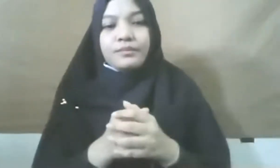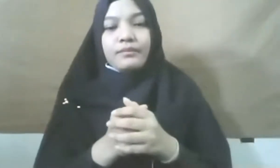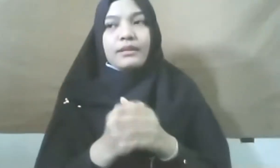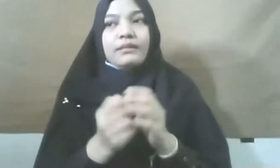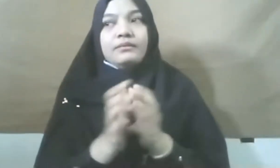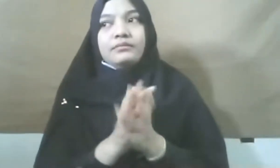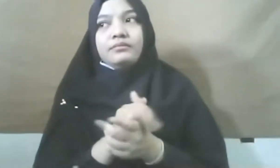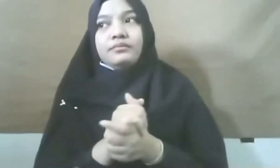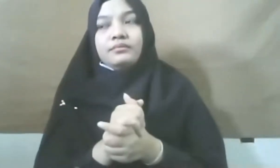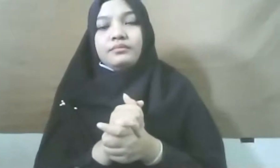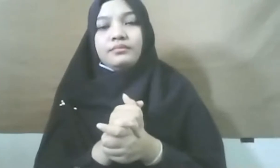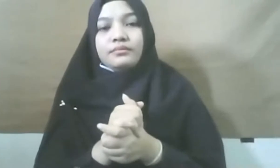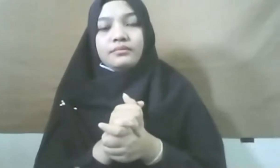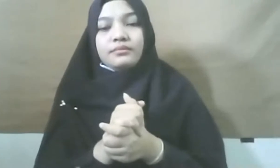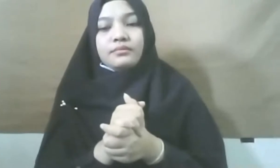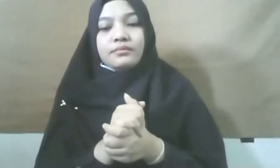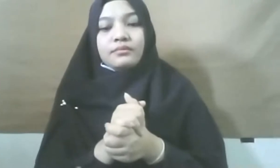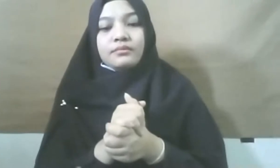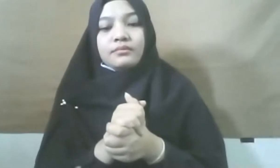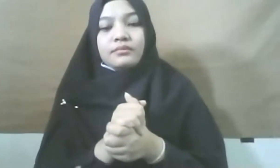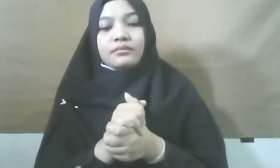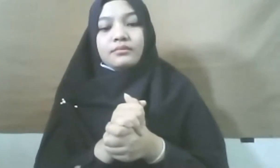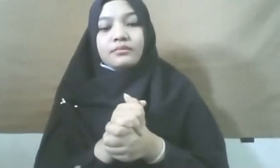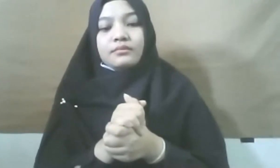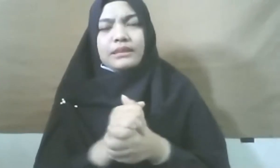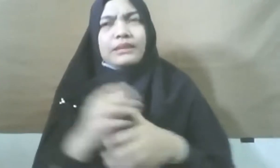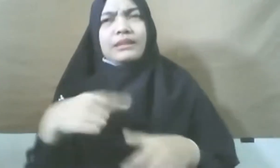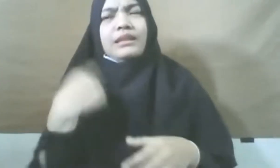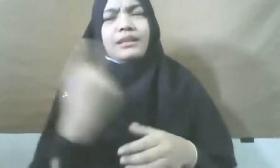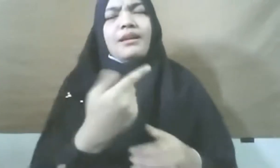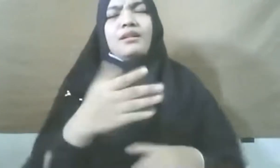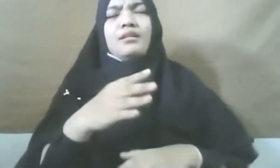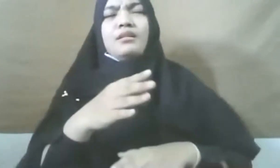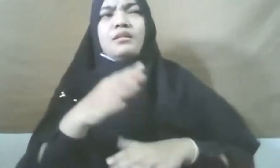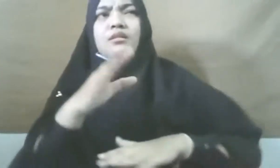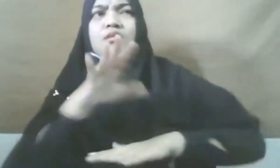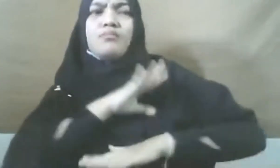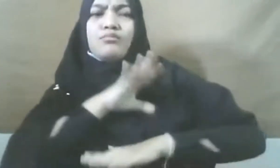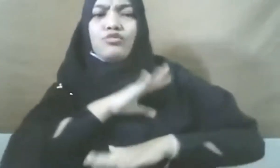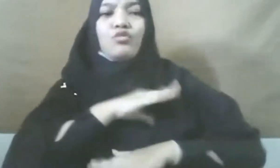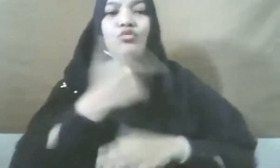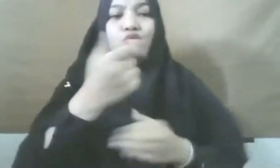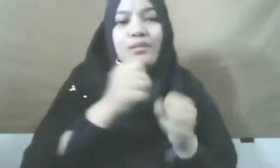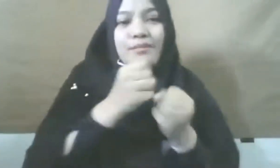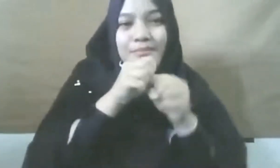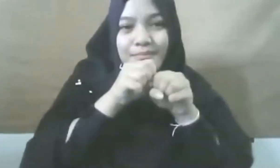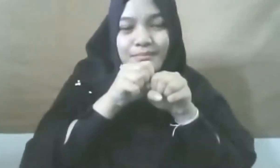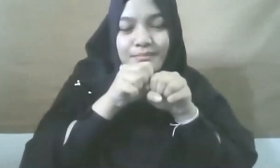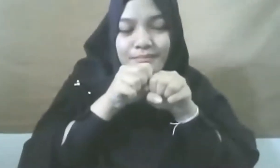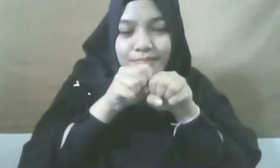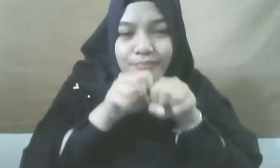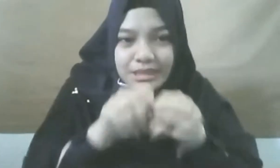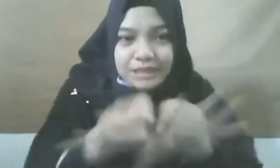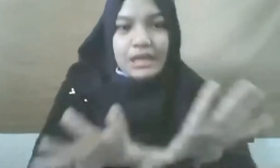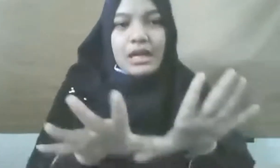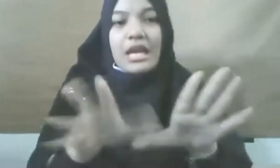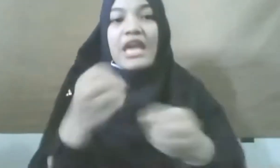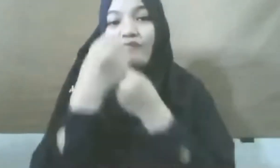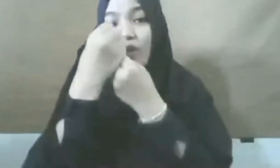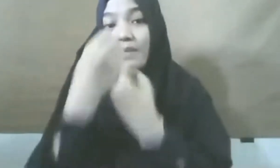information in order for health facilities to understand how they must